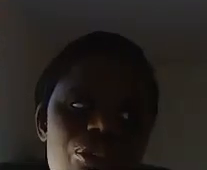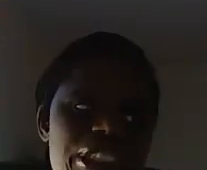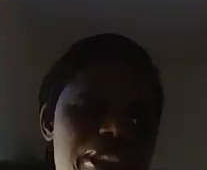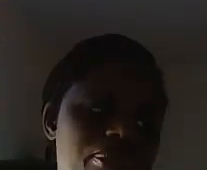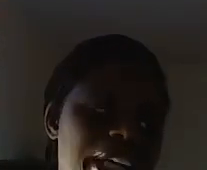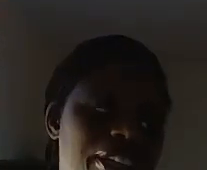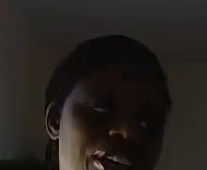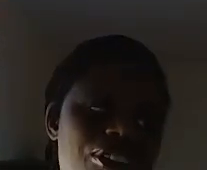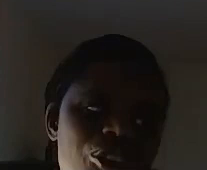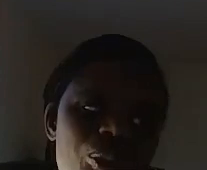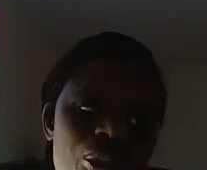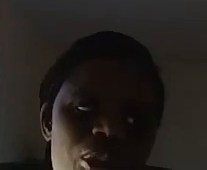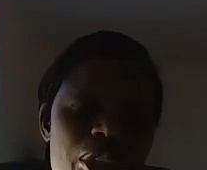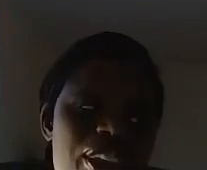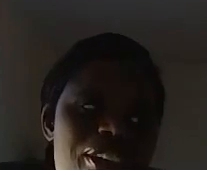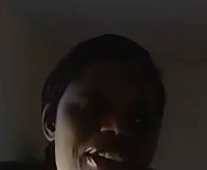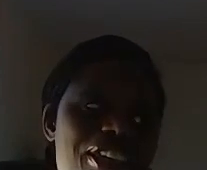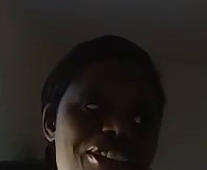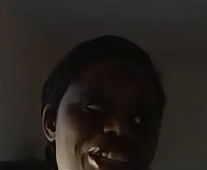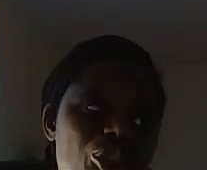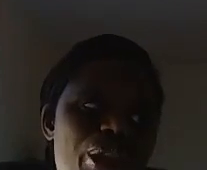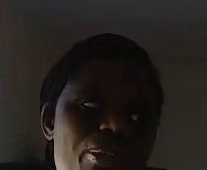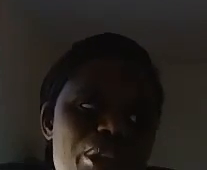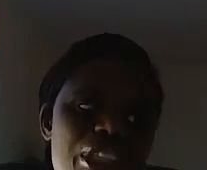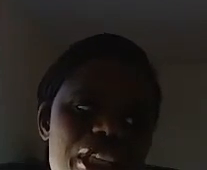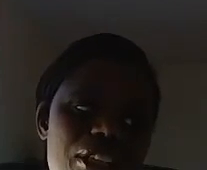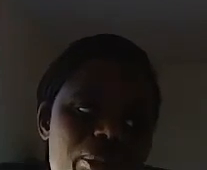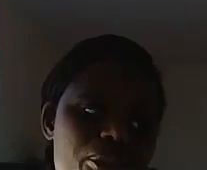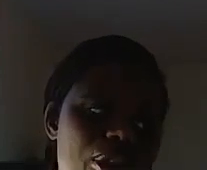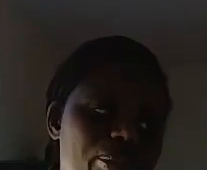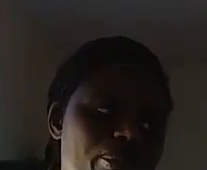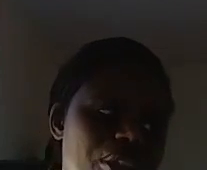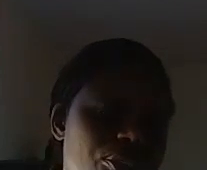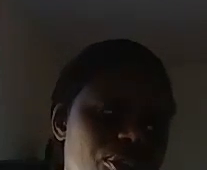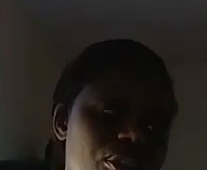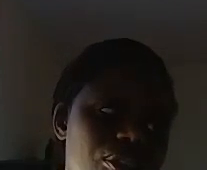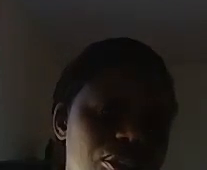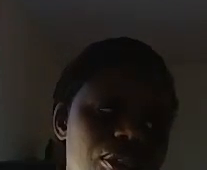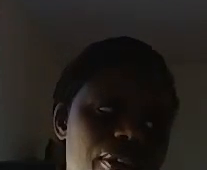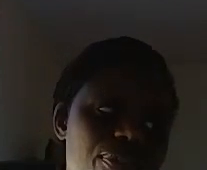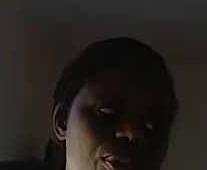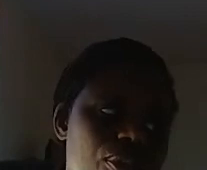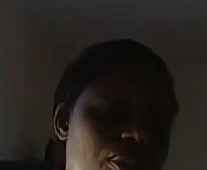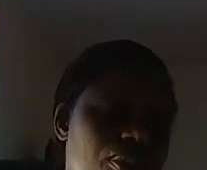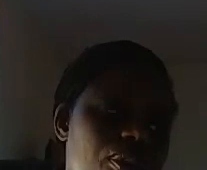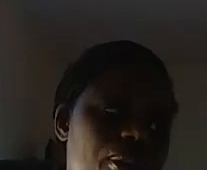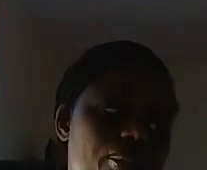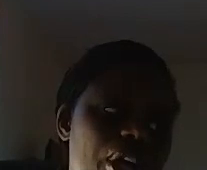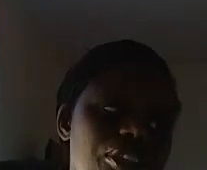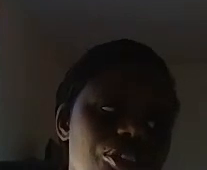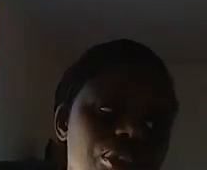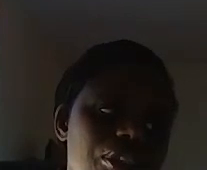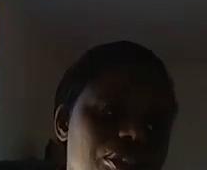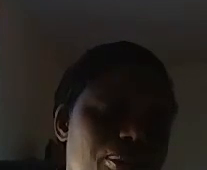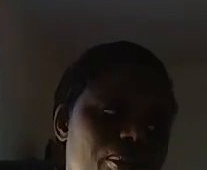experiencing racism like that in the school. They should immediately put mentor for